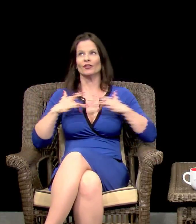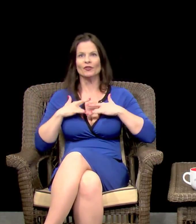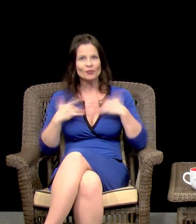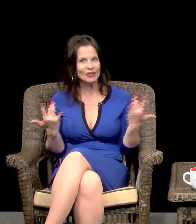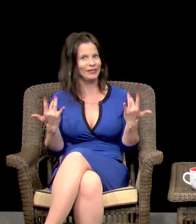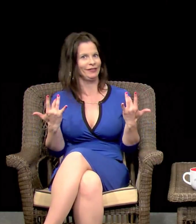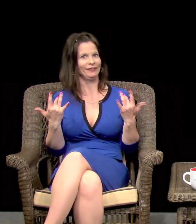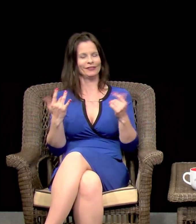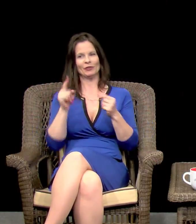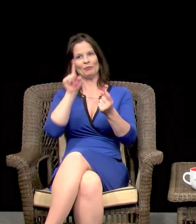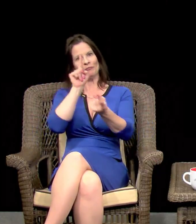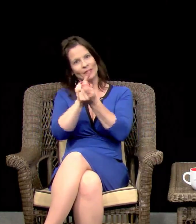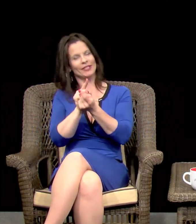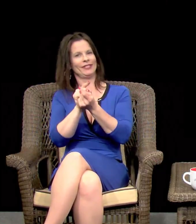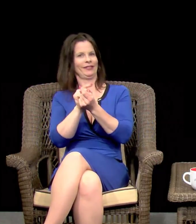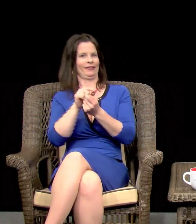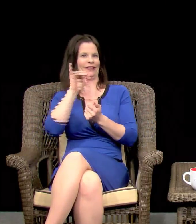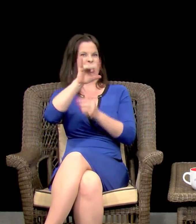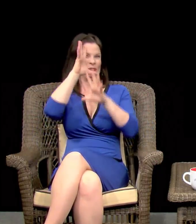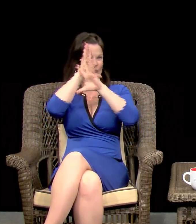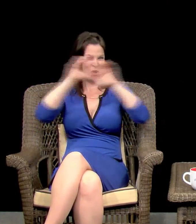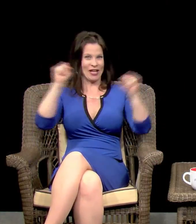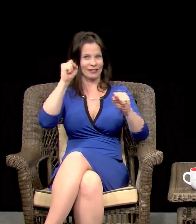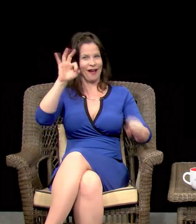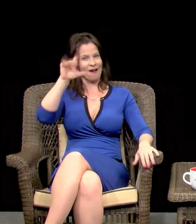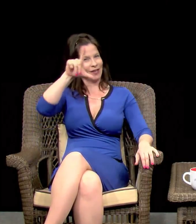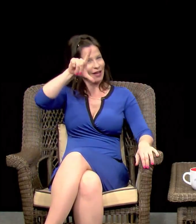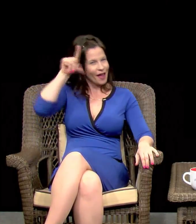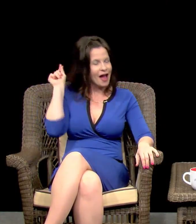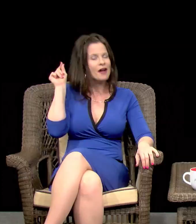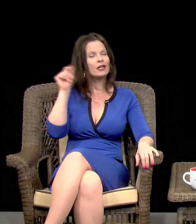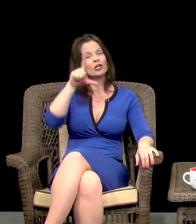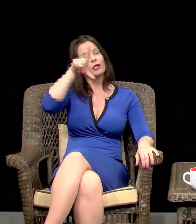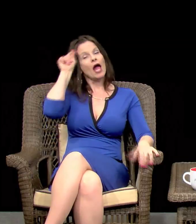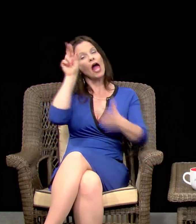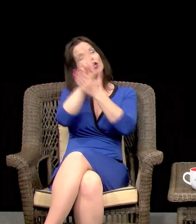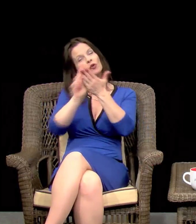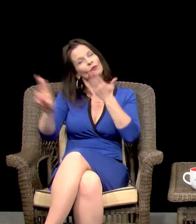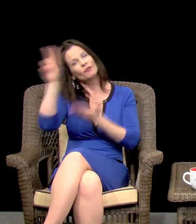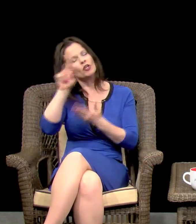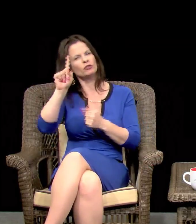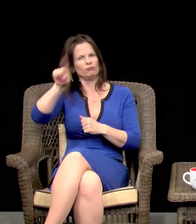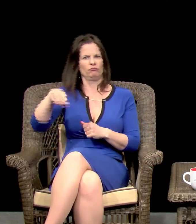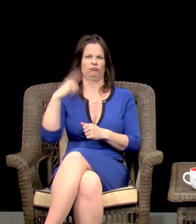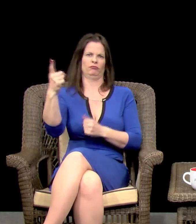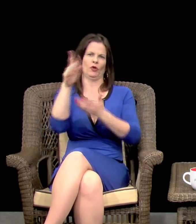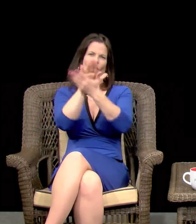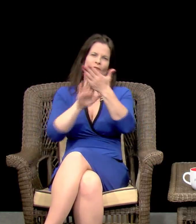Oh, wow. I had a thrilling meeting with the president of Gallaudet University.